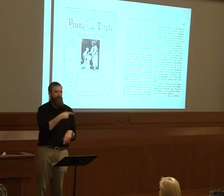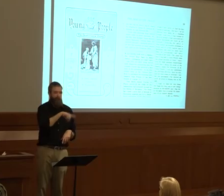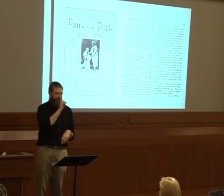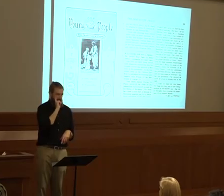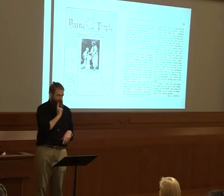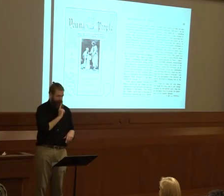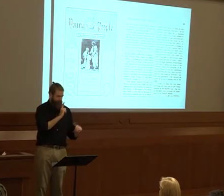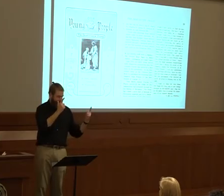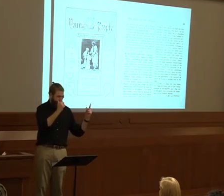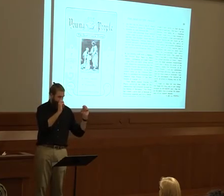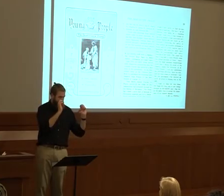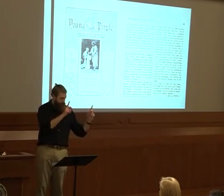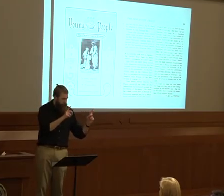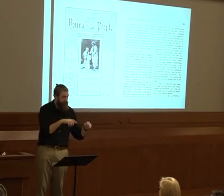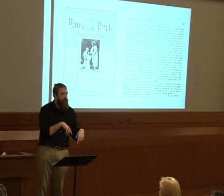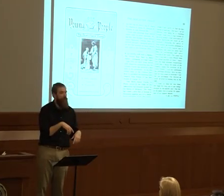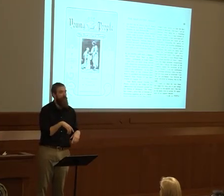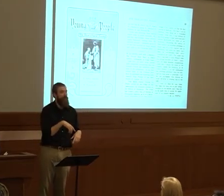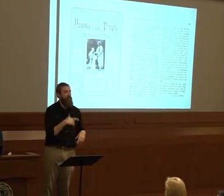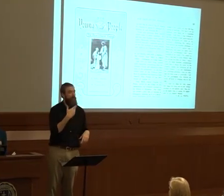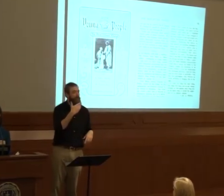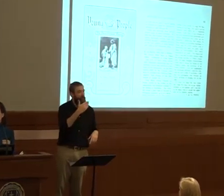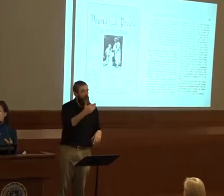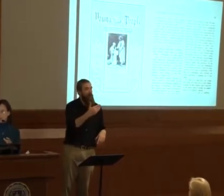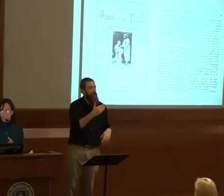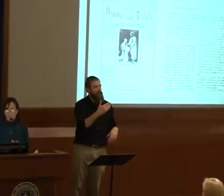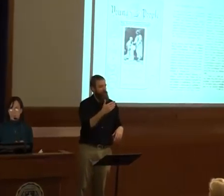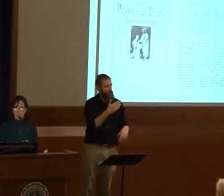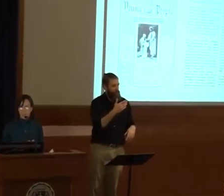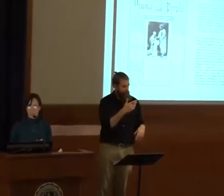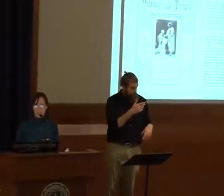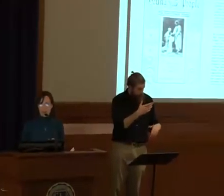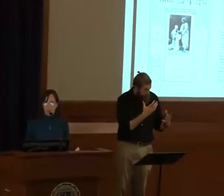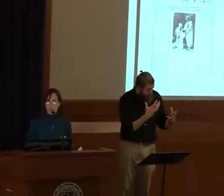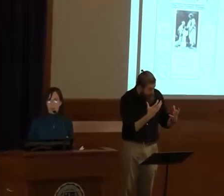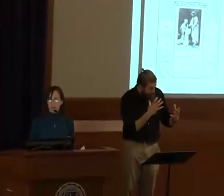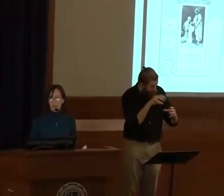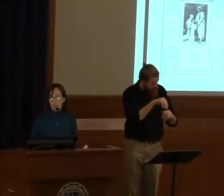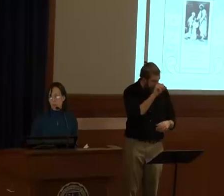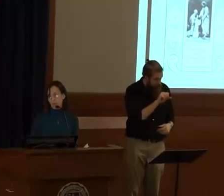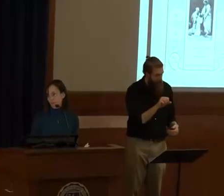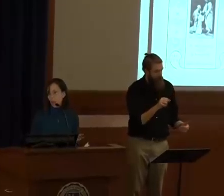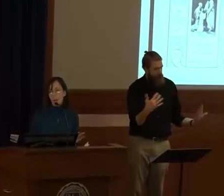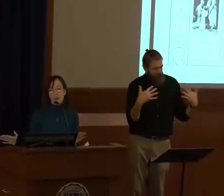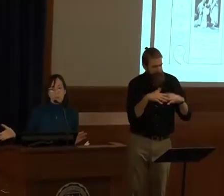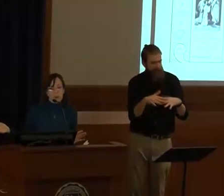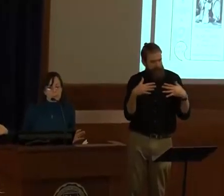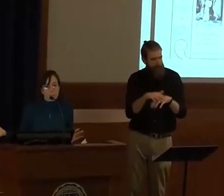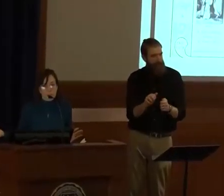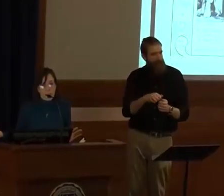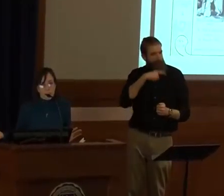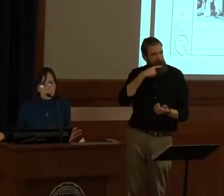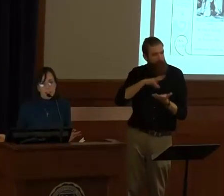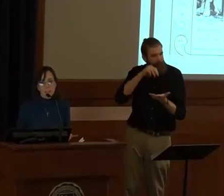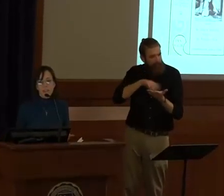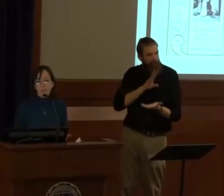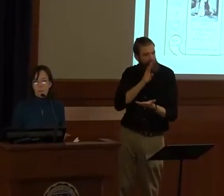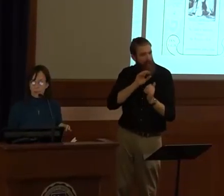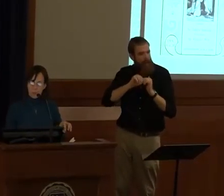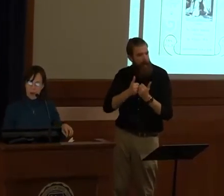receive sacraments through verbal means and try to get them to understand that way. But not in all parts of